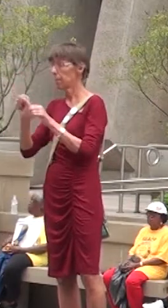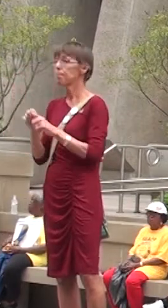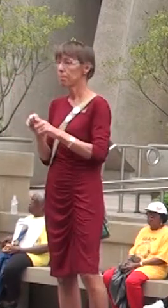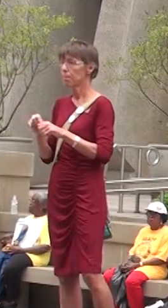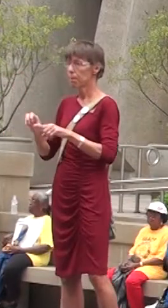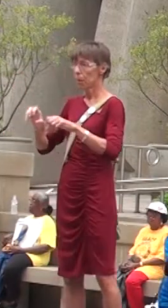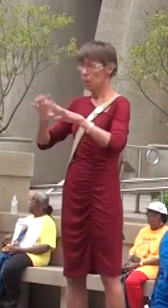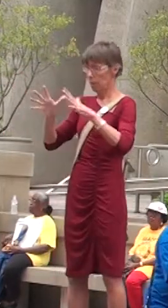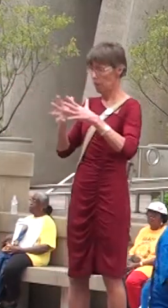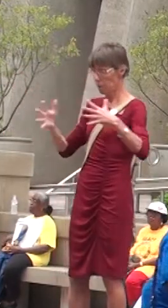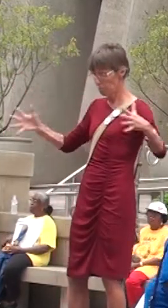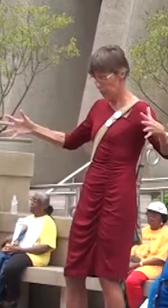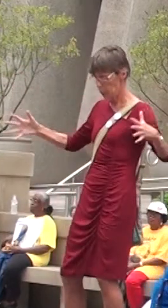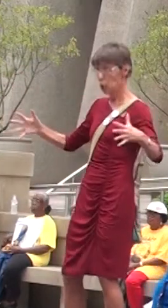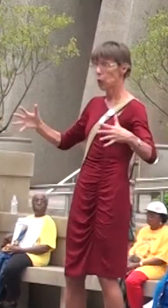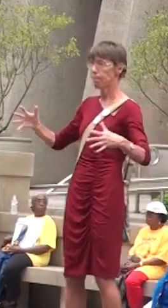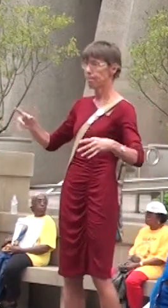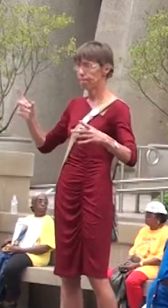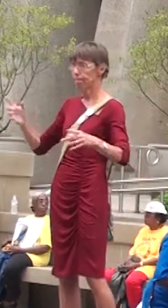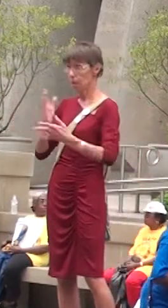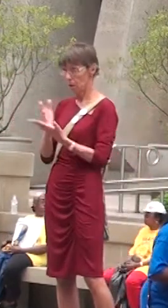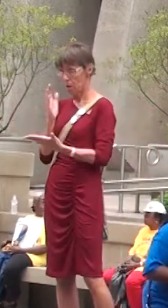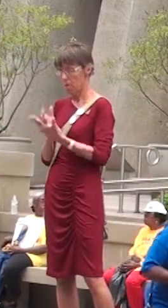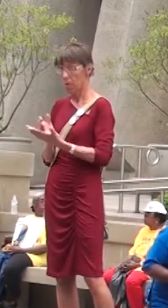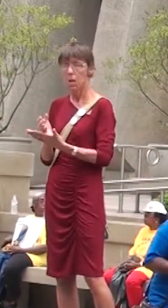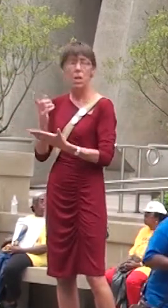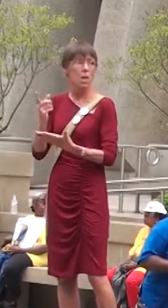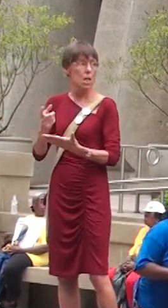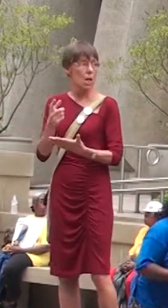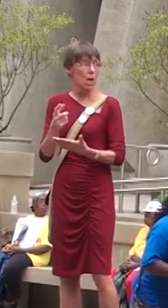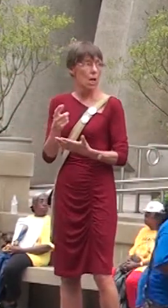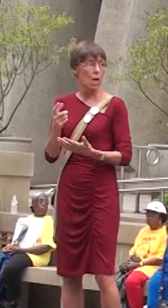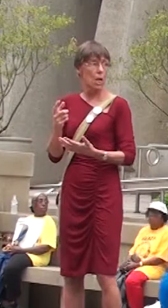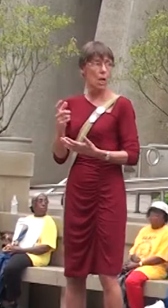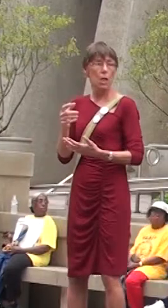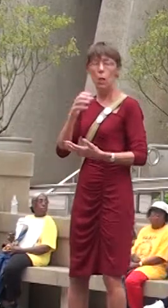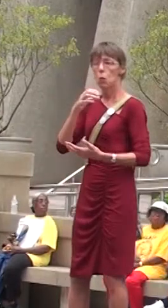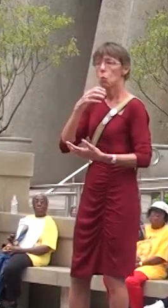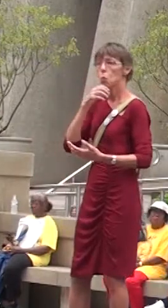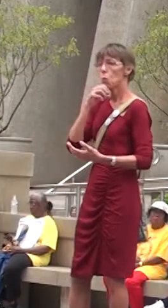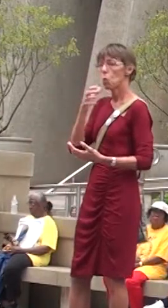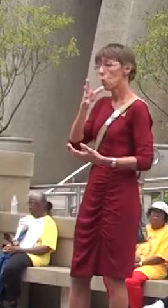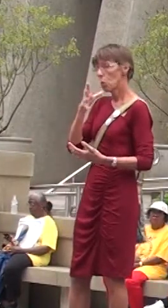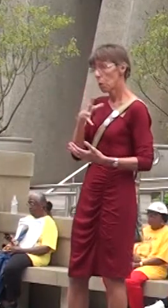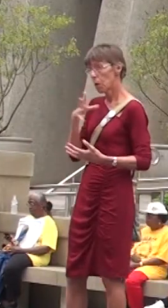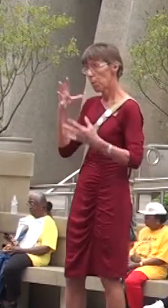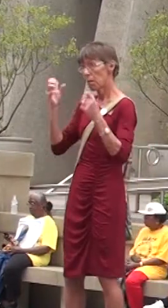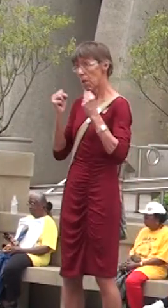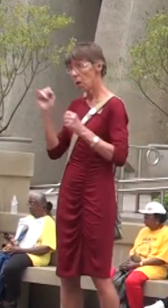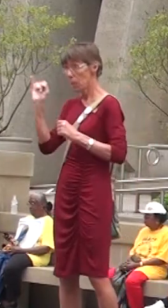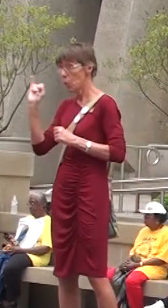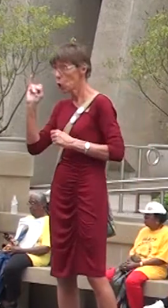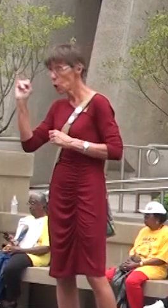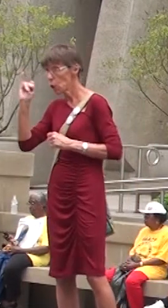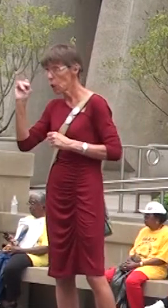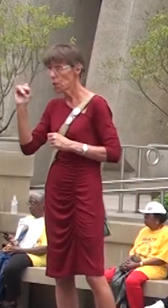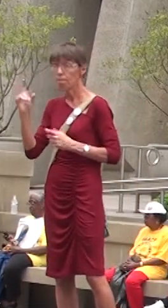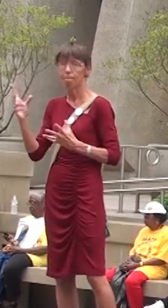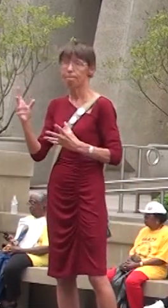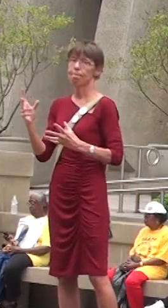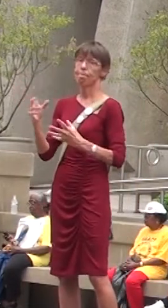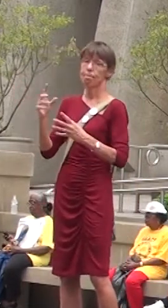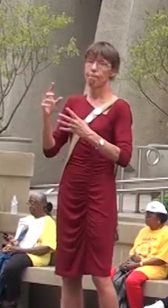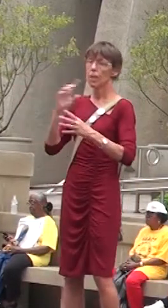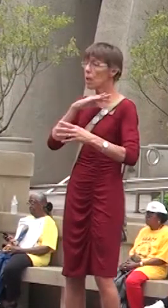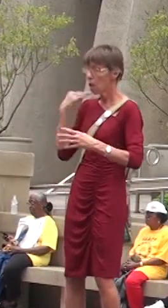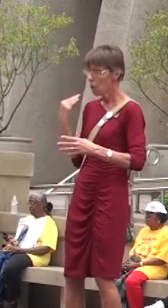stripped city and county employees of reproductive health coverage despite courageous protests from local elected officials. And